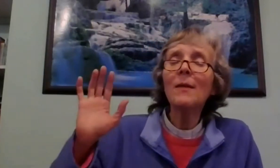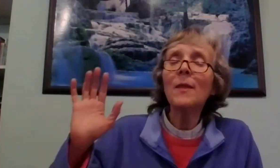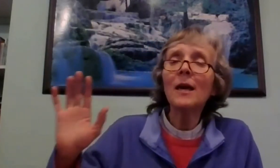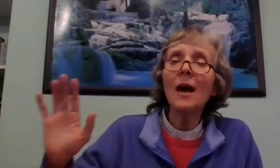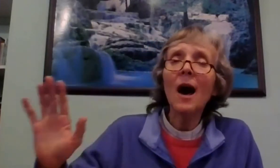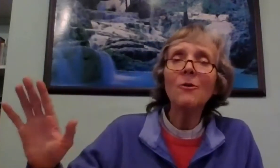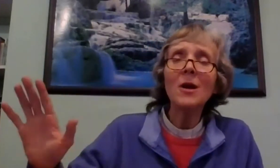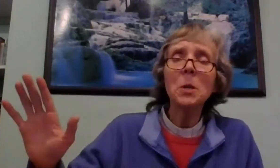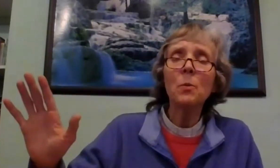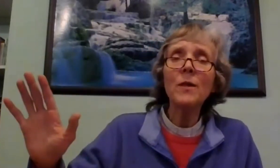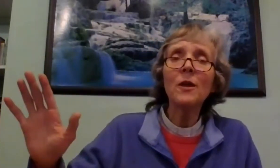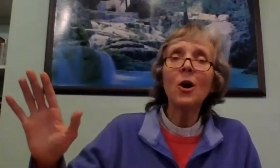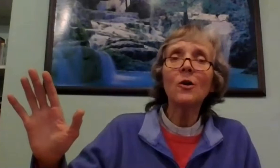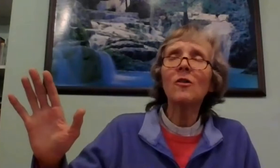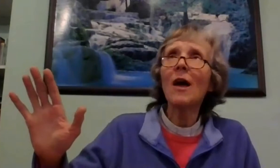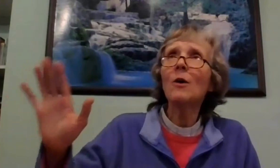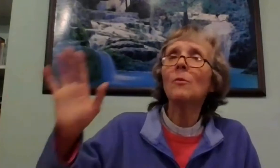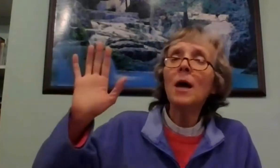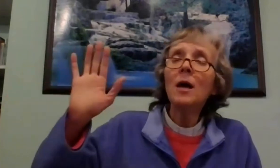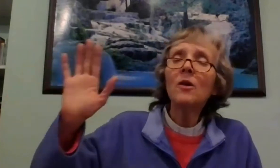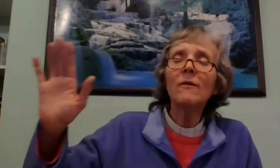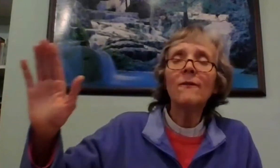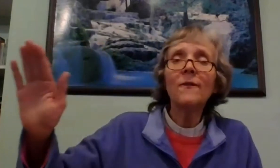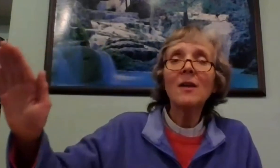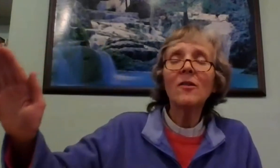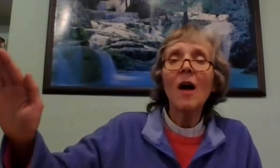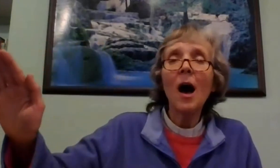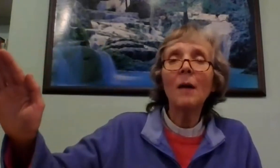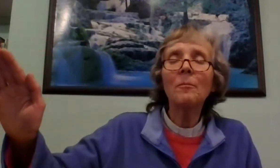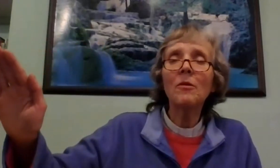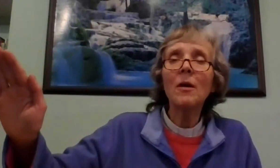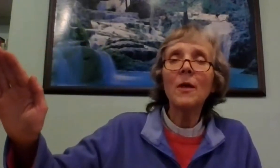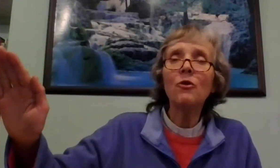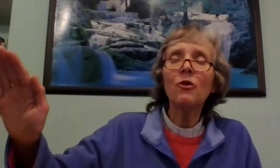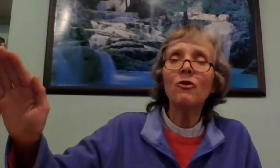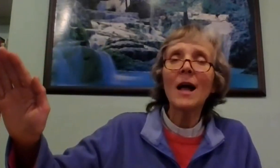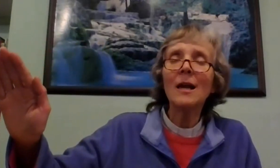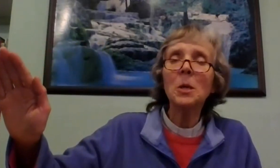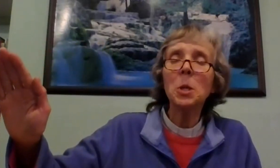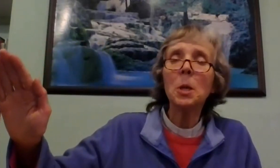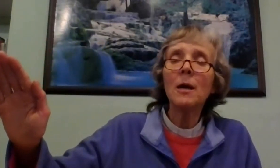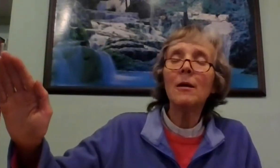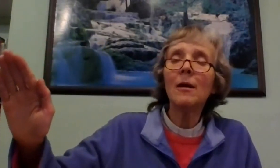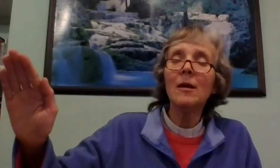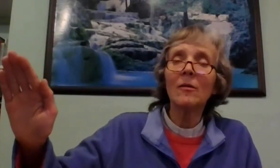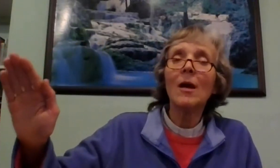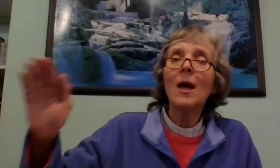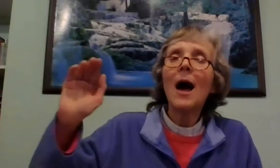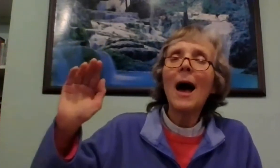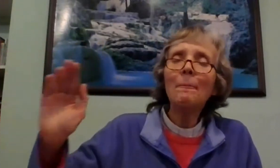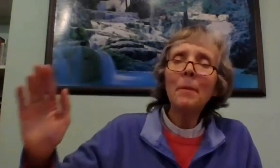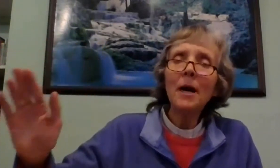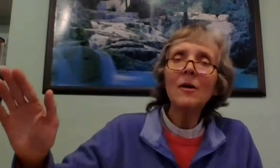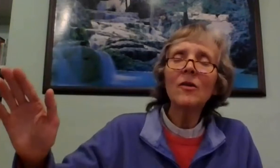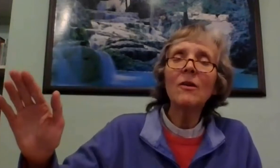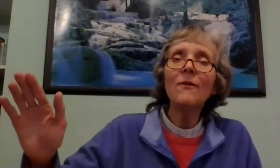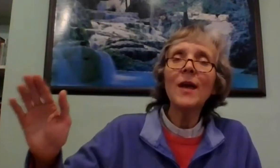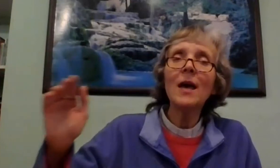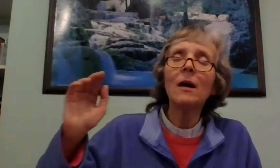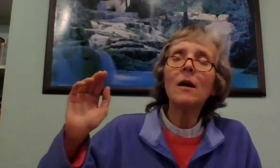the courage with God's help to face up to those challenges and persevere